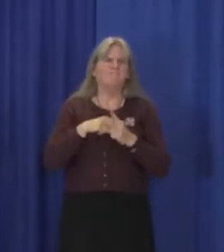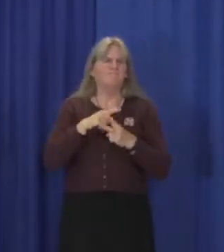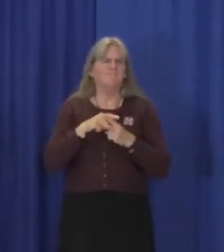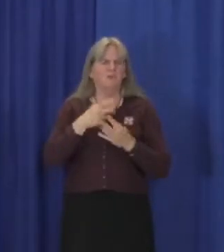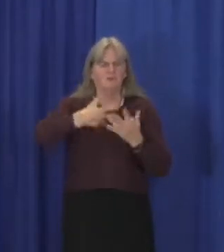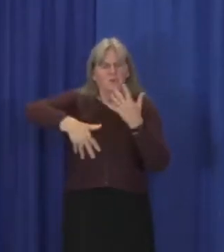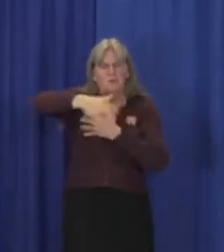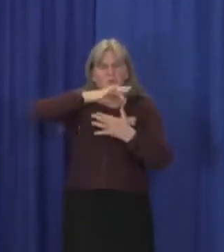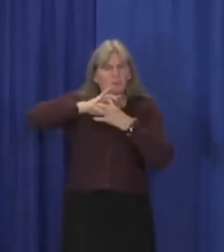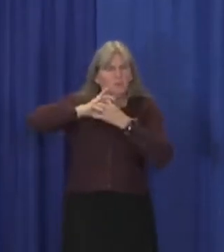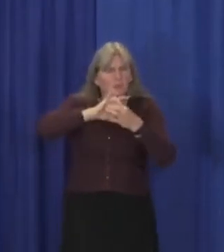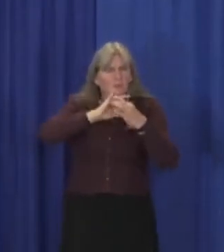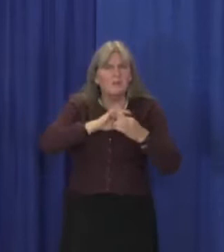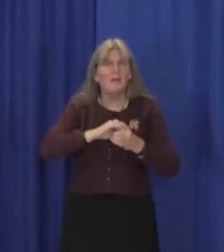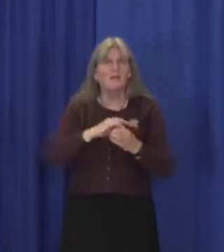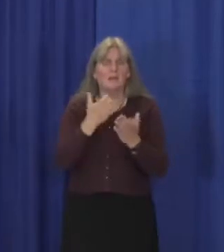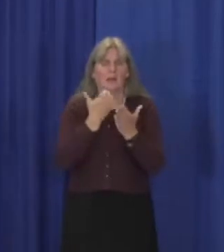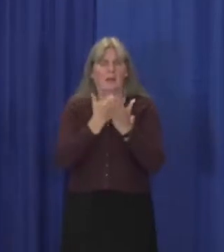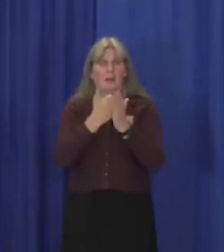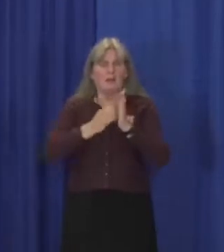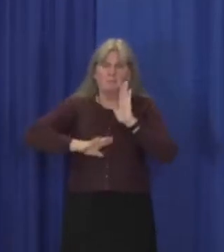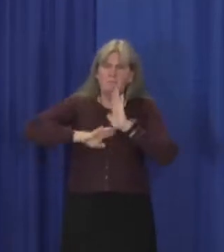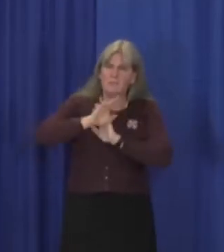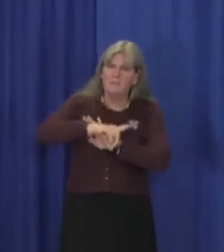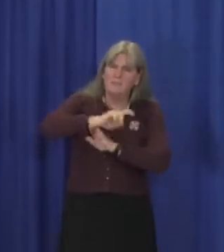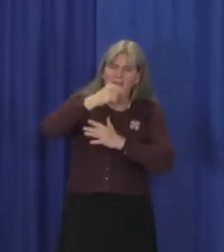social connections, economic vitality,